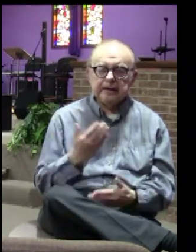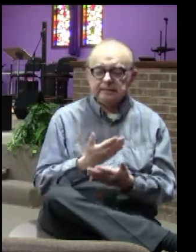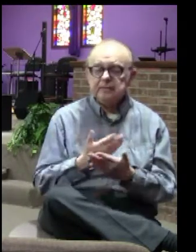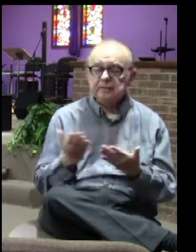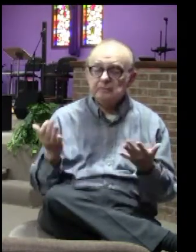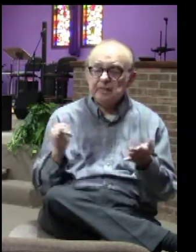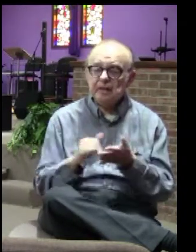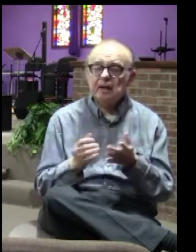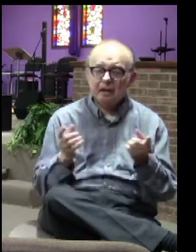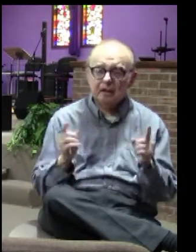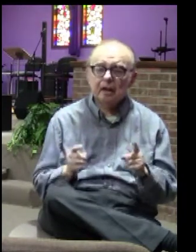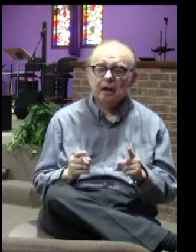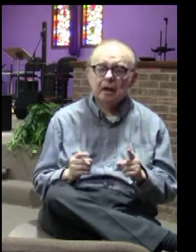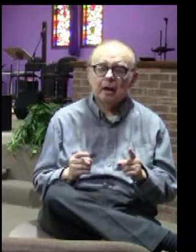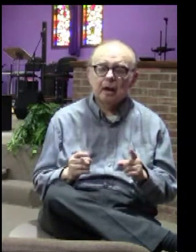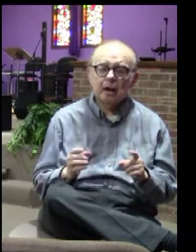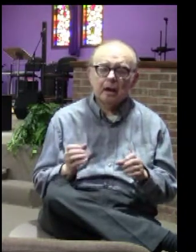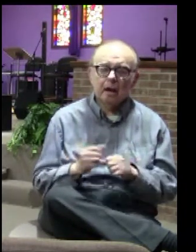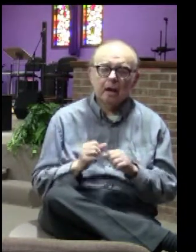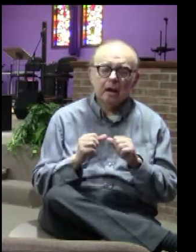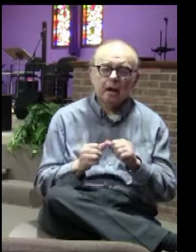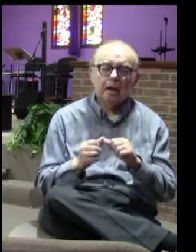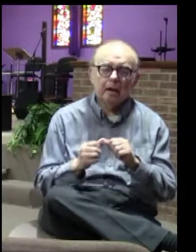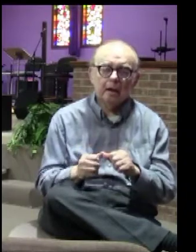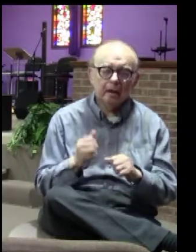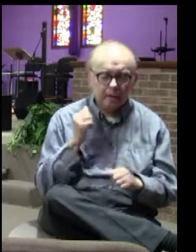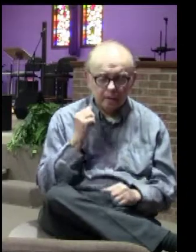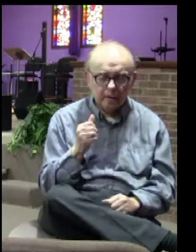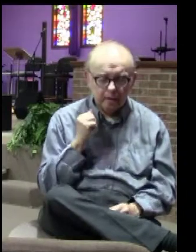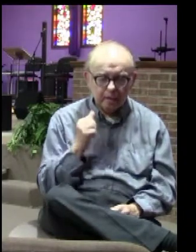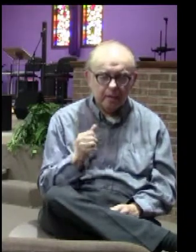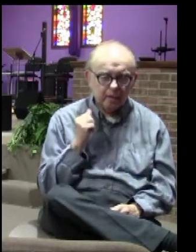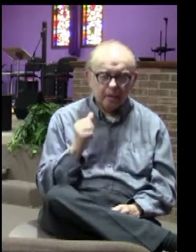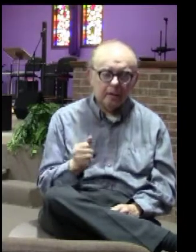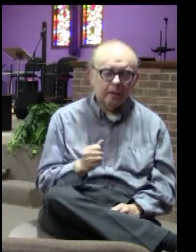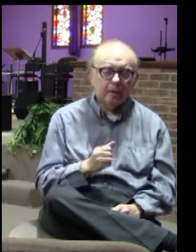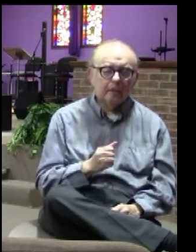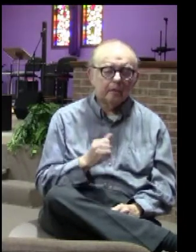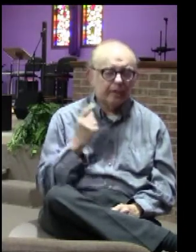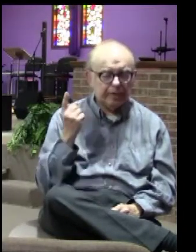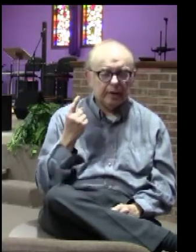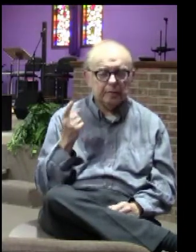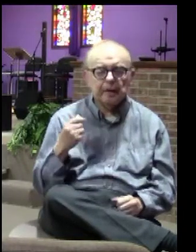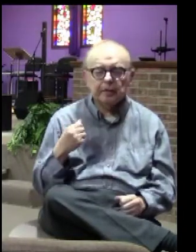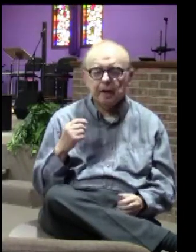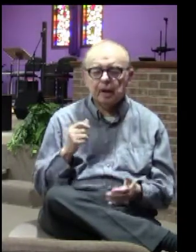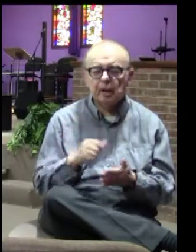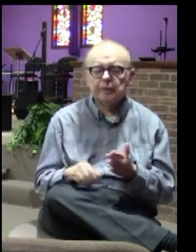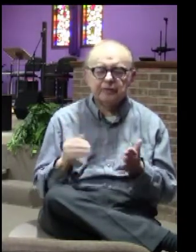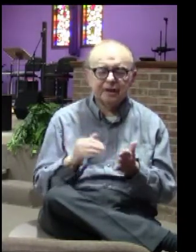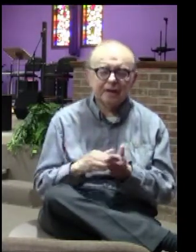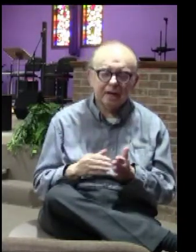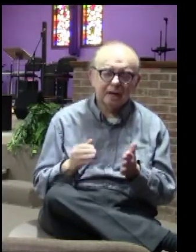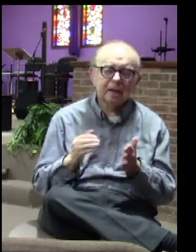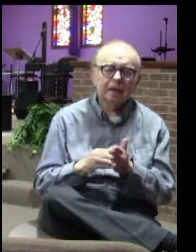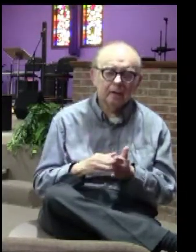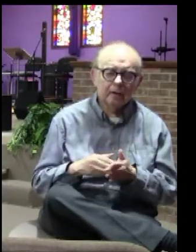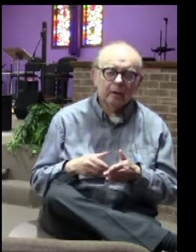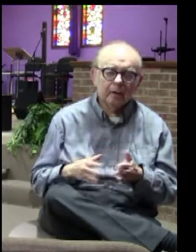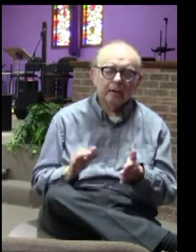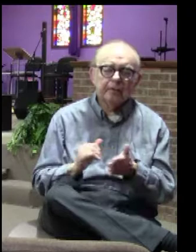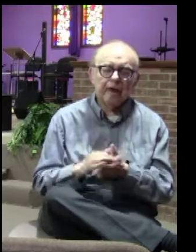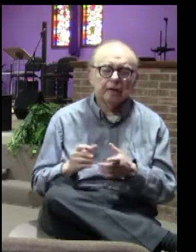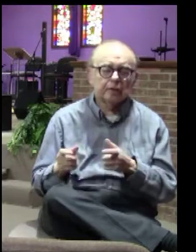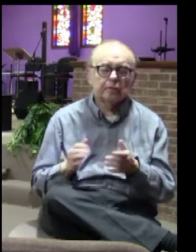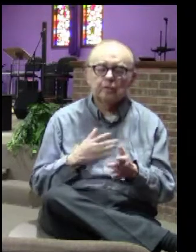happened. I could continue to every day bring that operation with me and still let that control